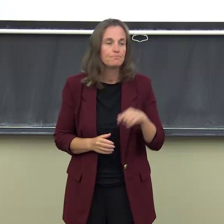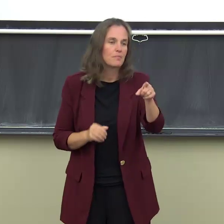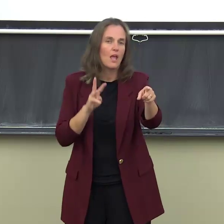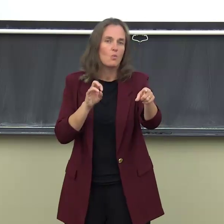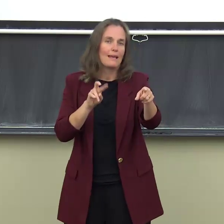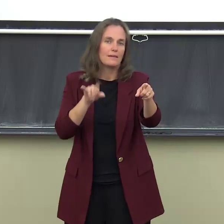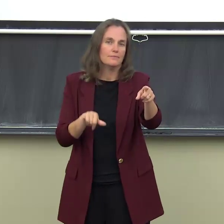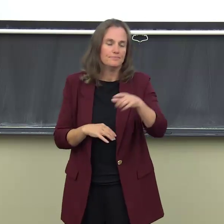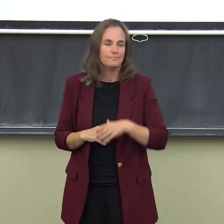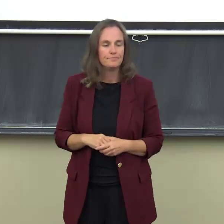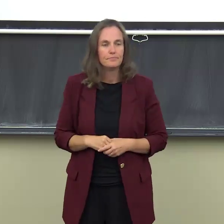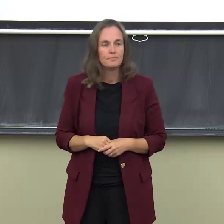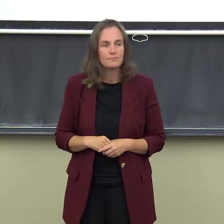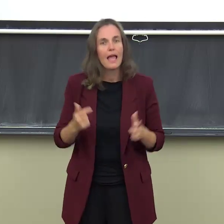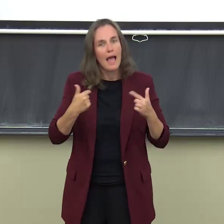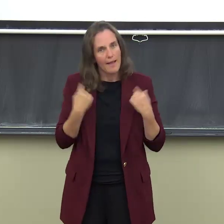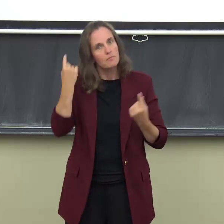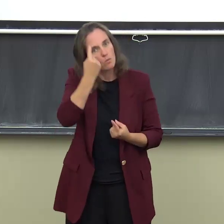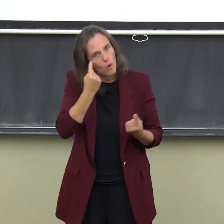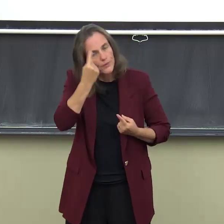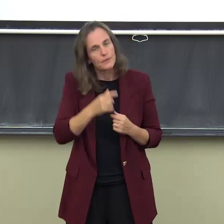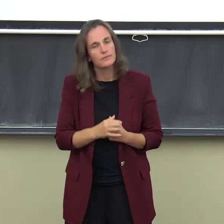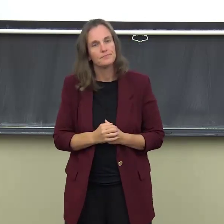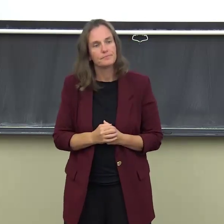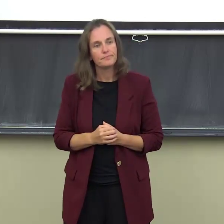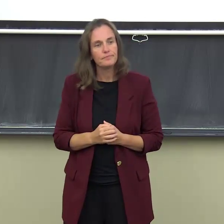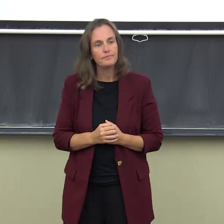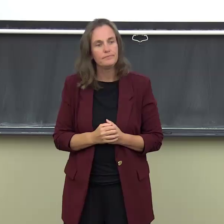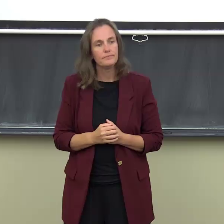Wendy here. I have been wondering,